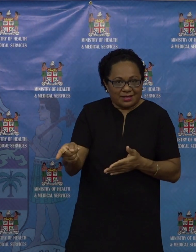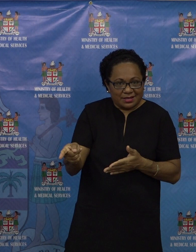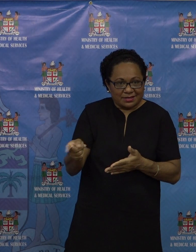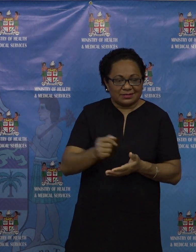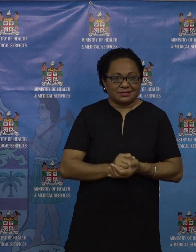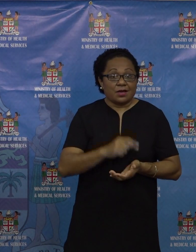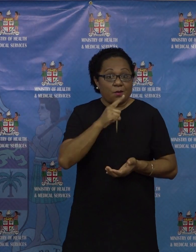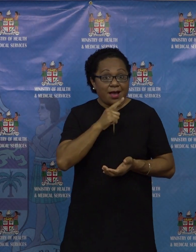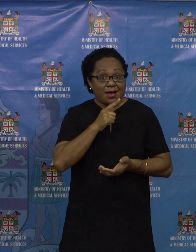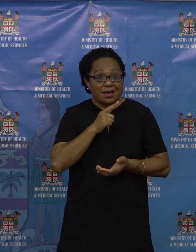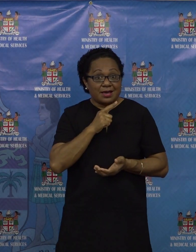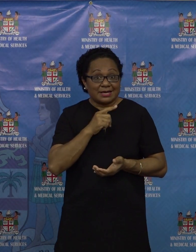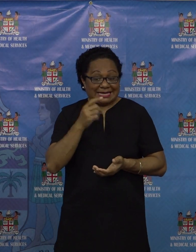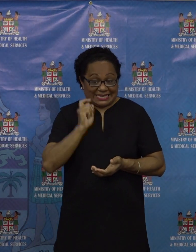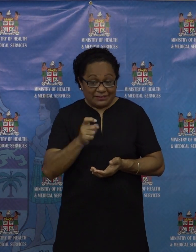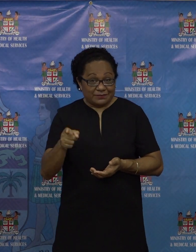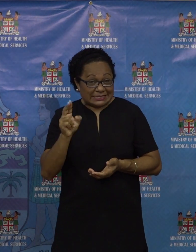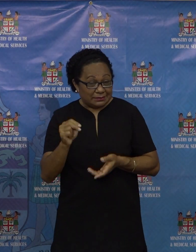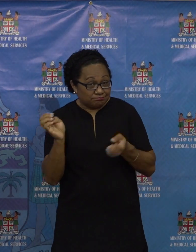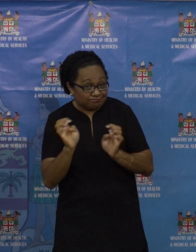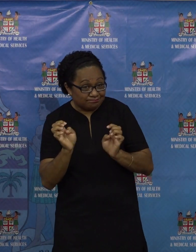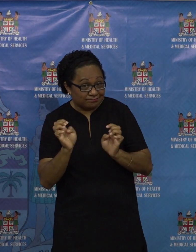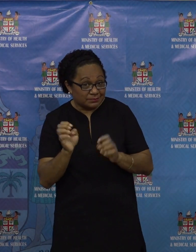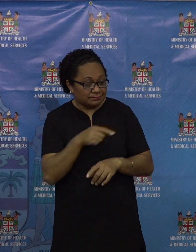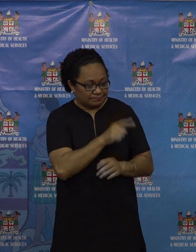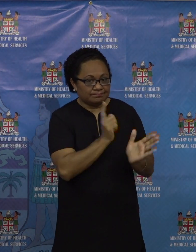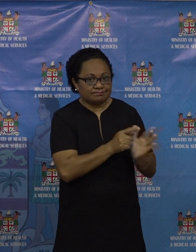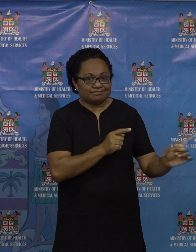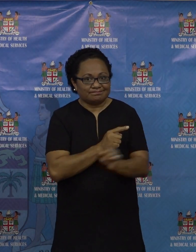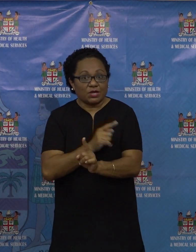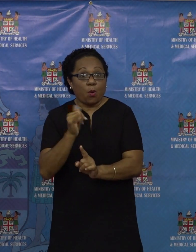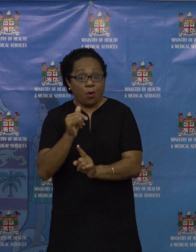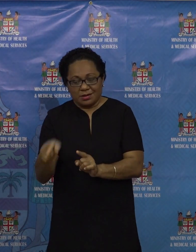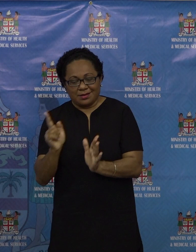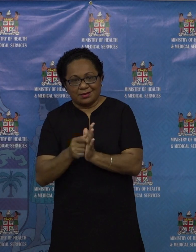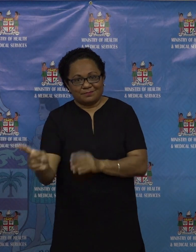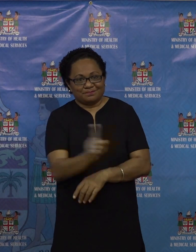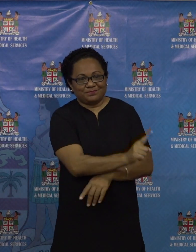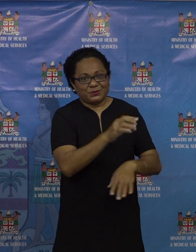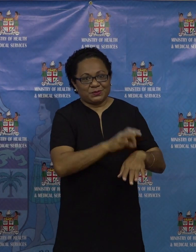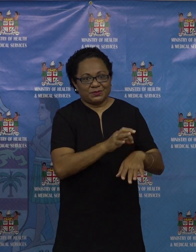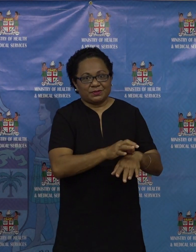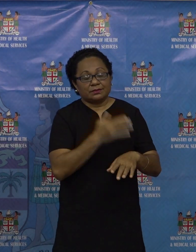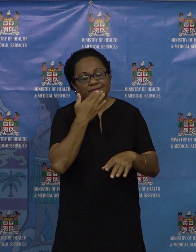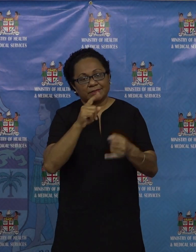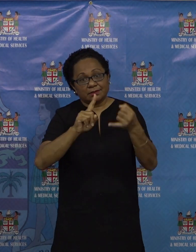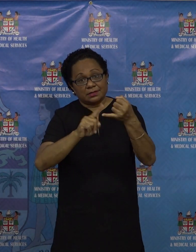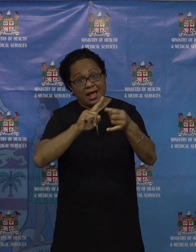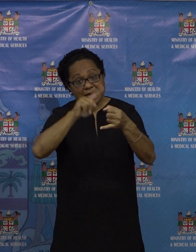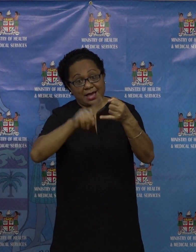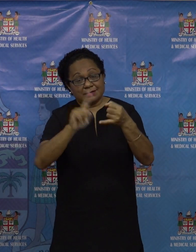that when they need immediate health care, they get them. And finally, make sure they are vaccinated